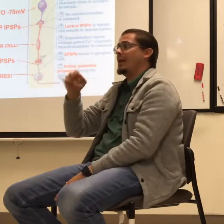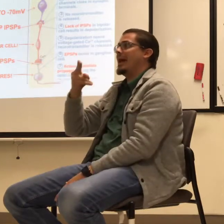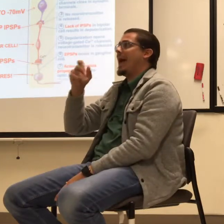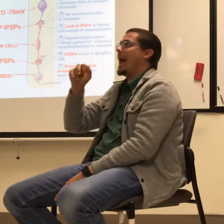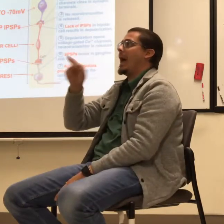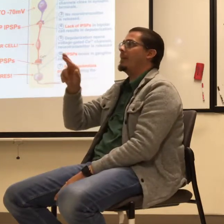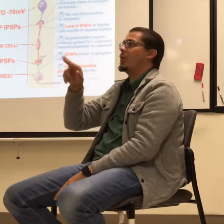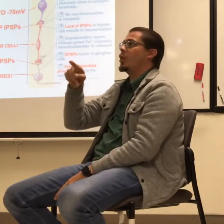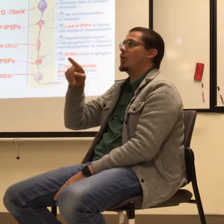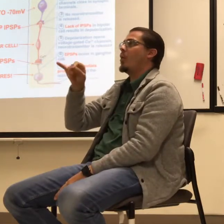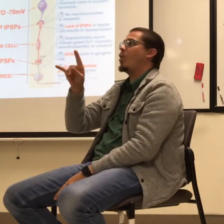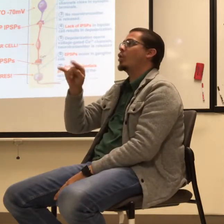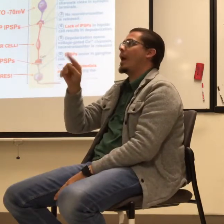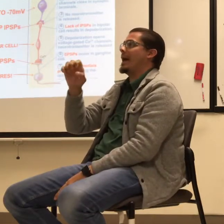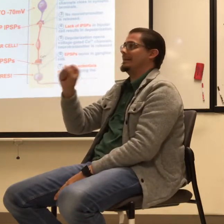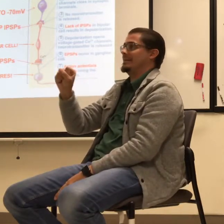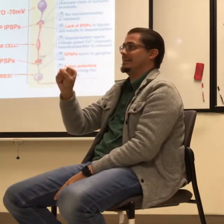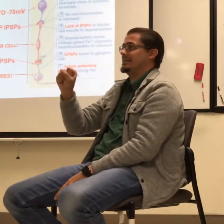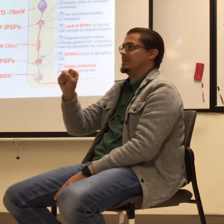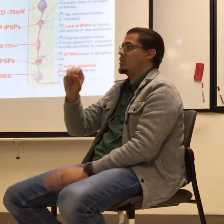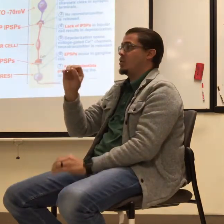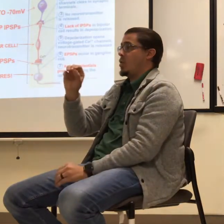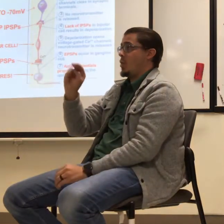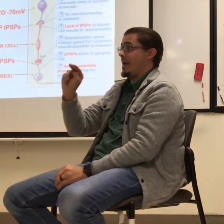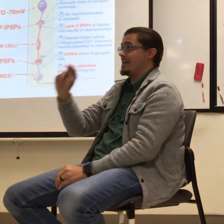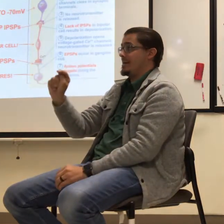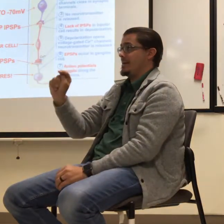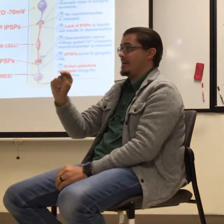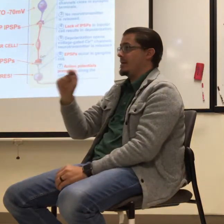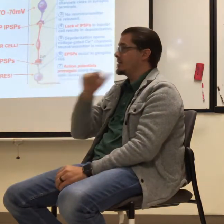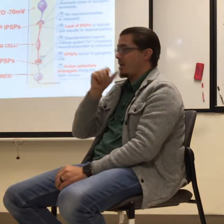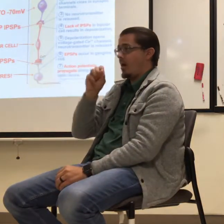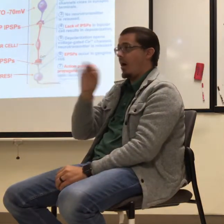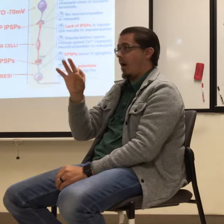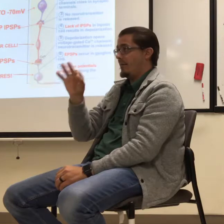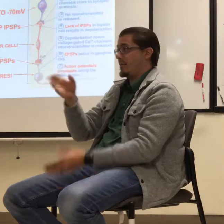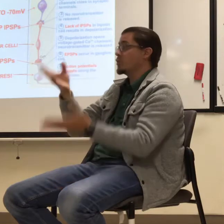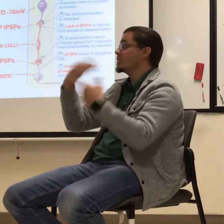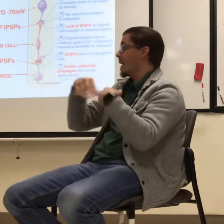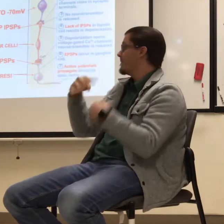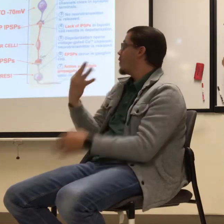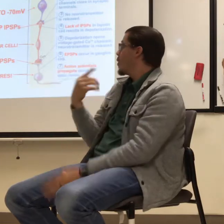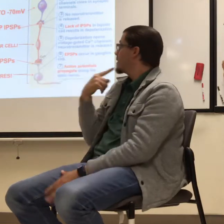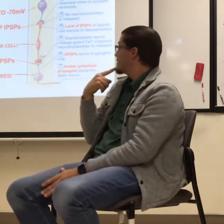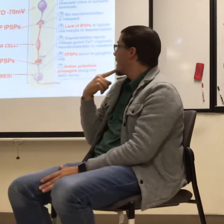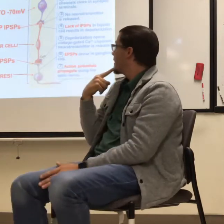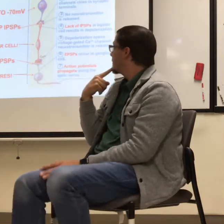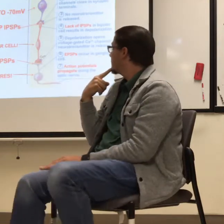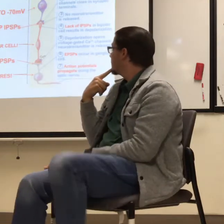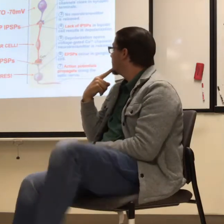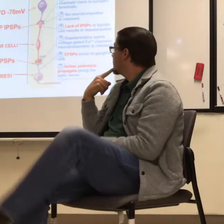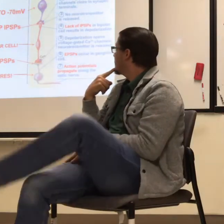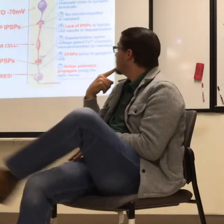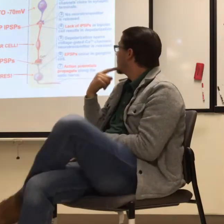it. No NTs. This bipolar cell is no longer off. Step 4 says